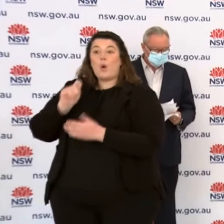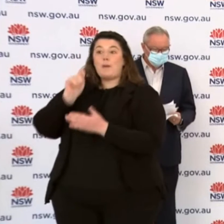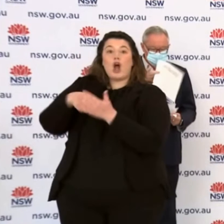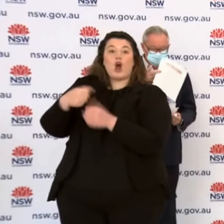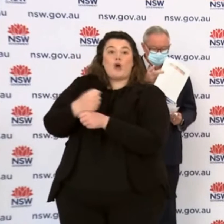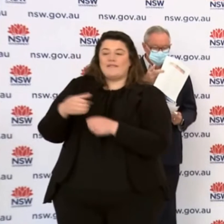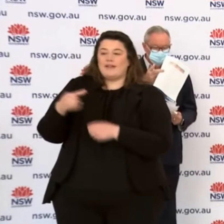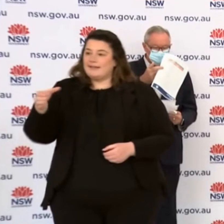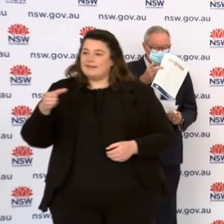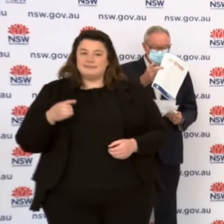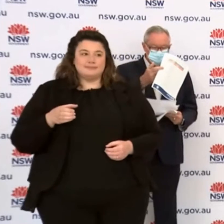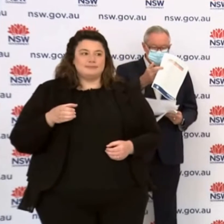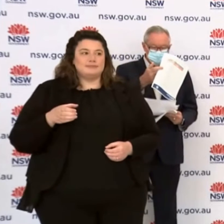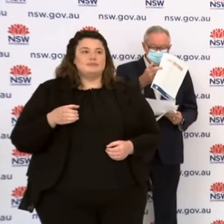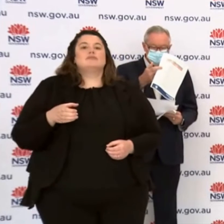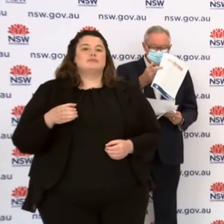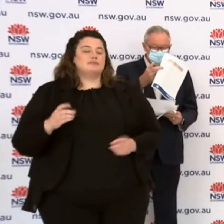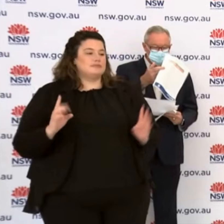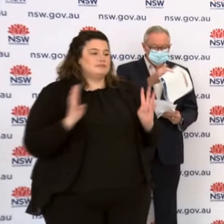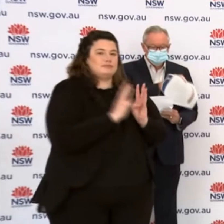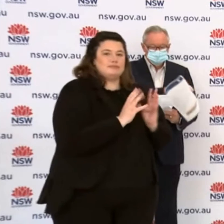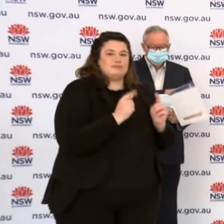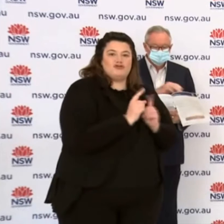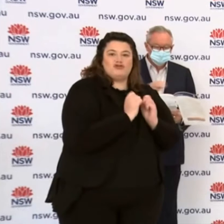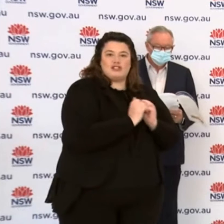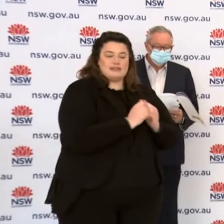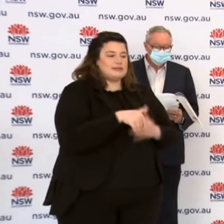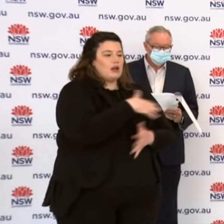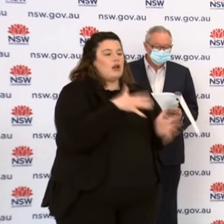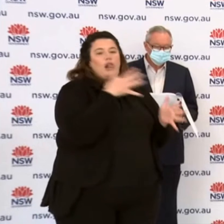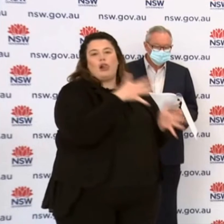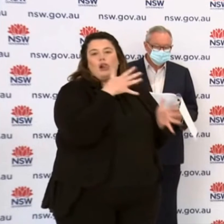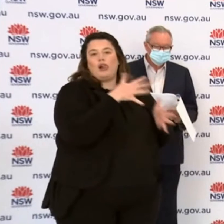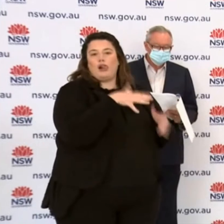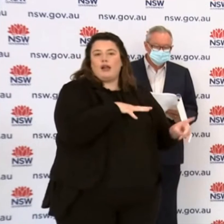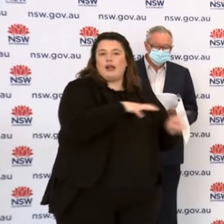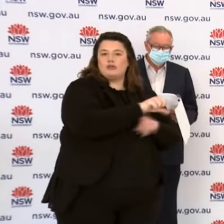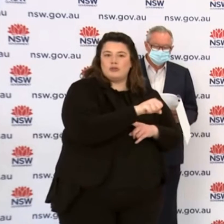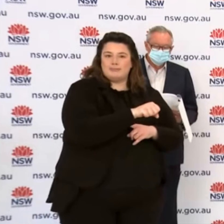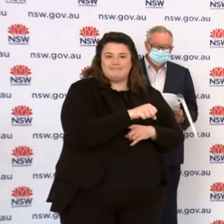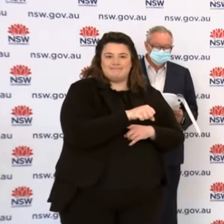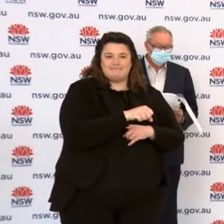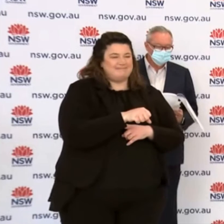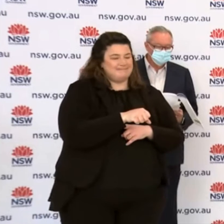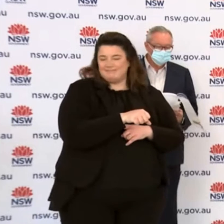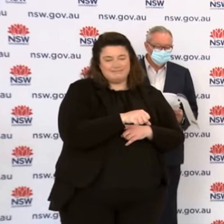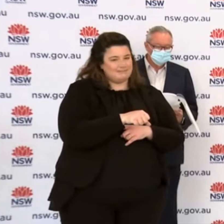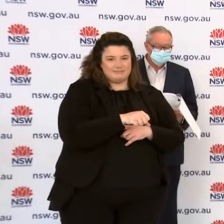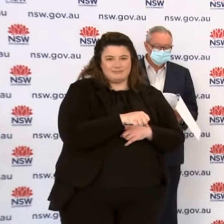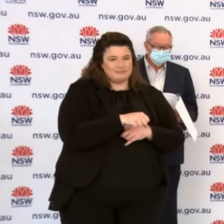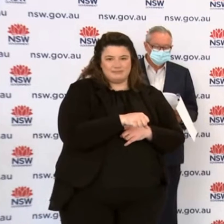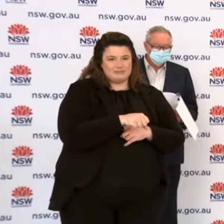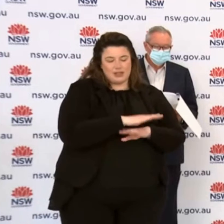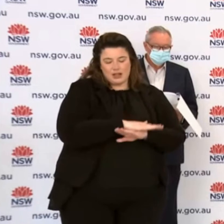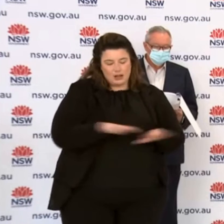then go on and congregate and gather for an extended period of time, which is clearly not what we